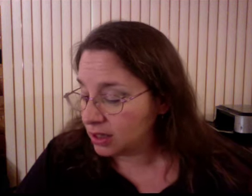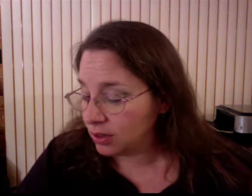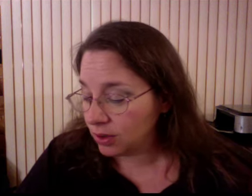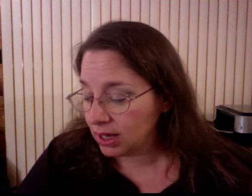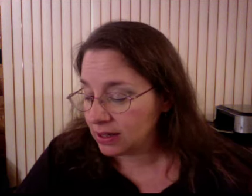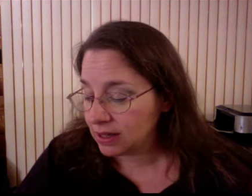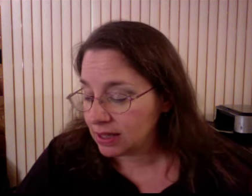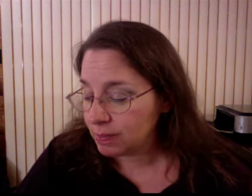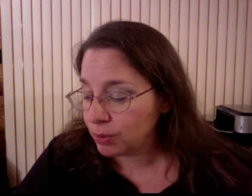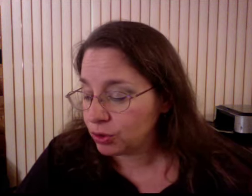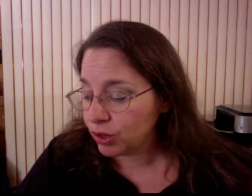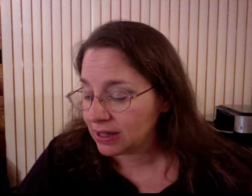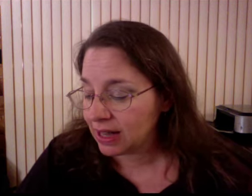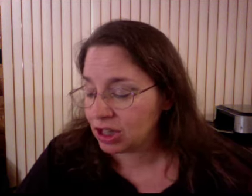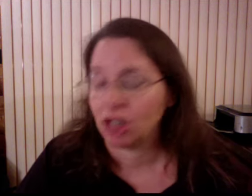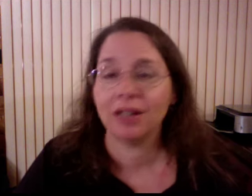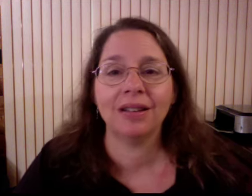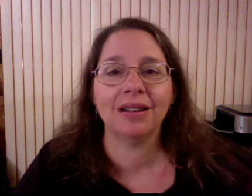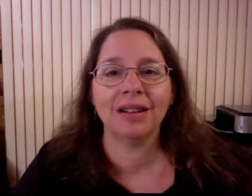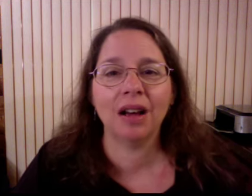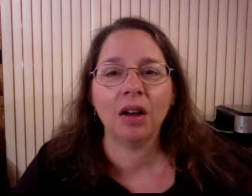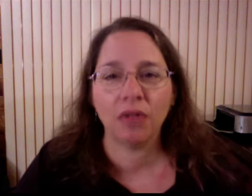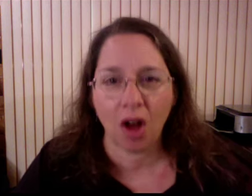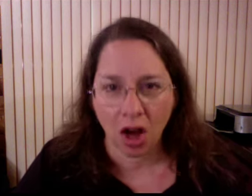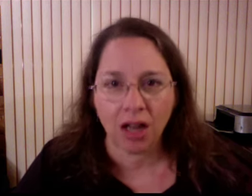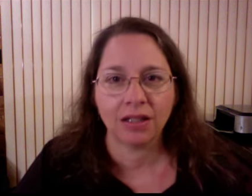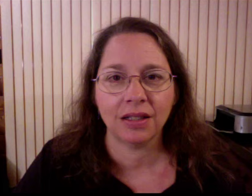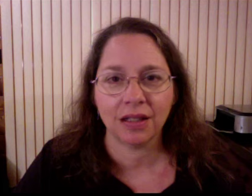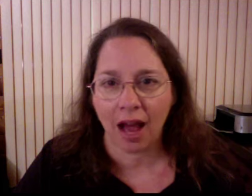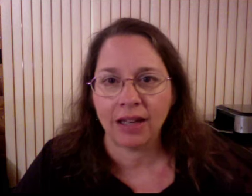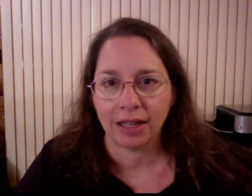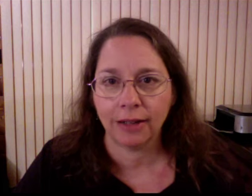Solitude is the simple translation of Augustine's idea.